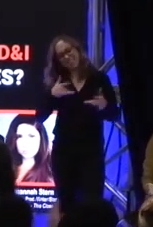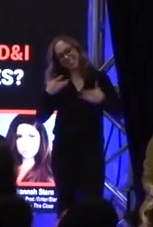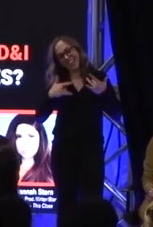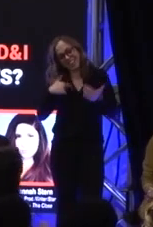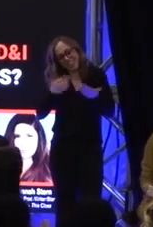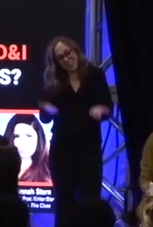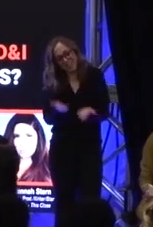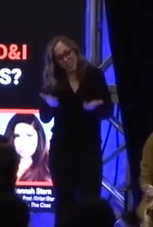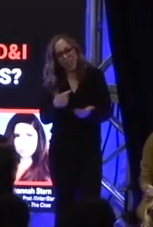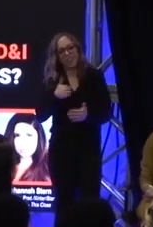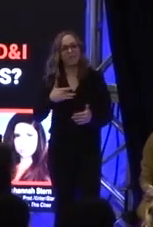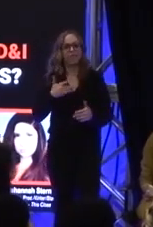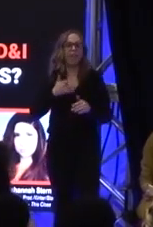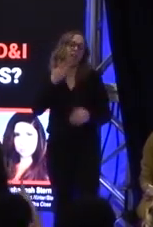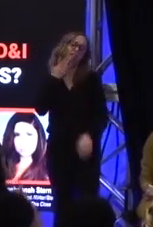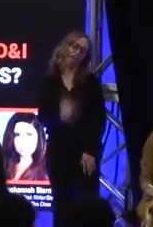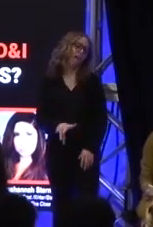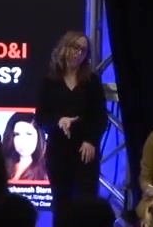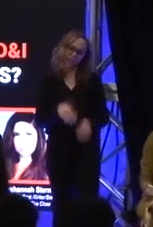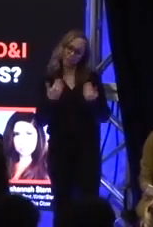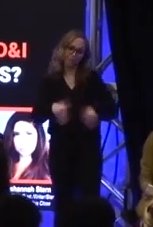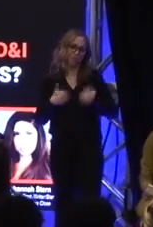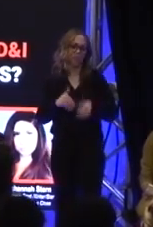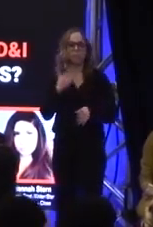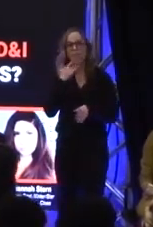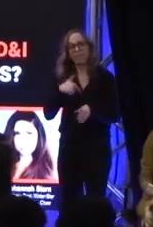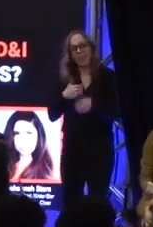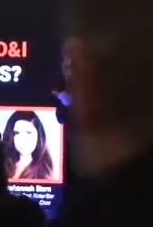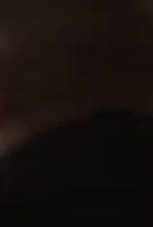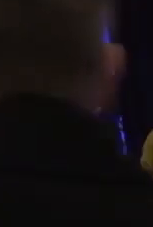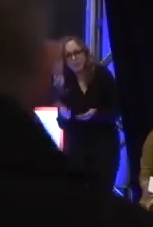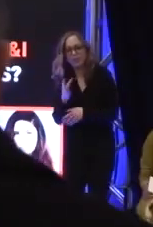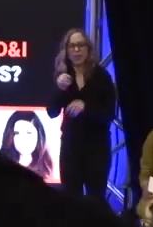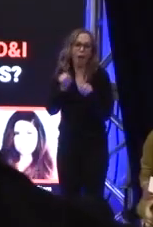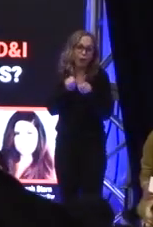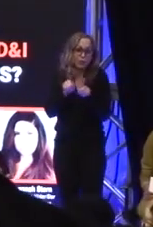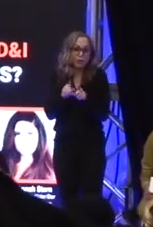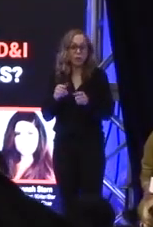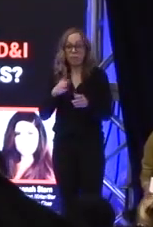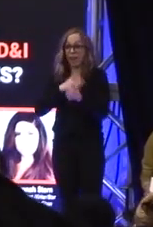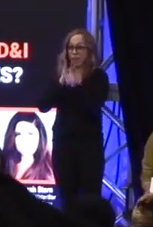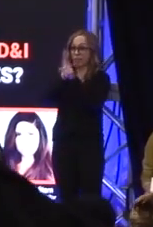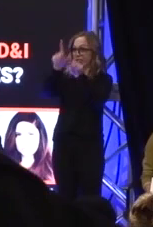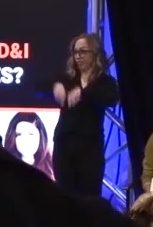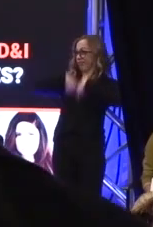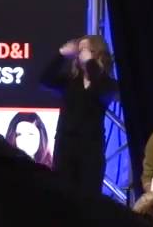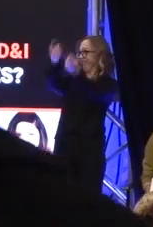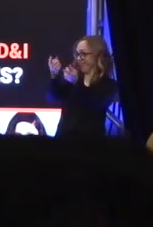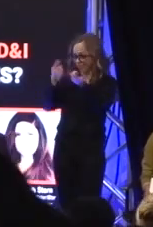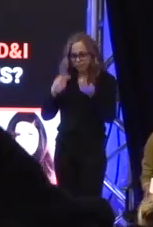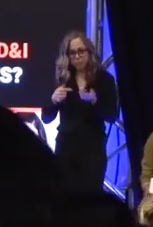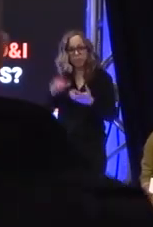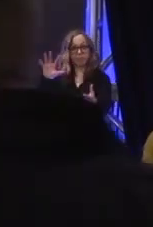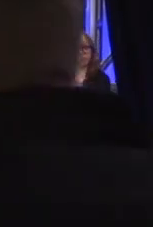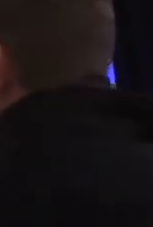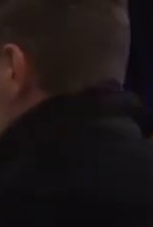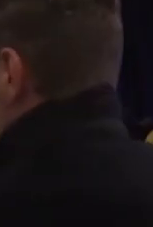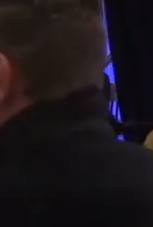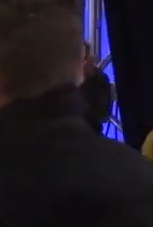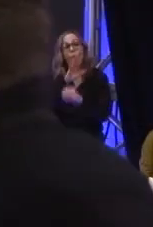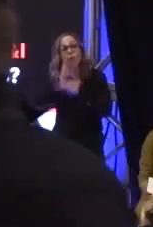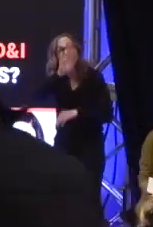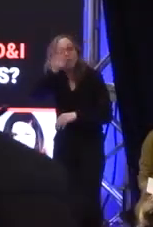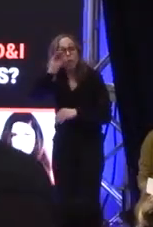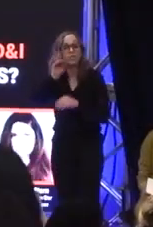here. And, you know, I'm feeling very lucky. I'm very lucky to be here, and I'm very lucky to where I am in my career. To date, I've been in over 40 TV